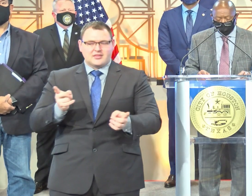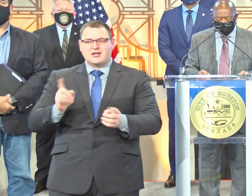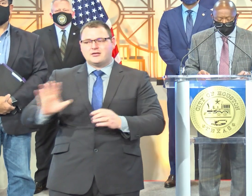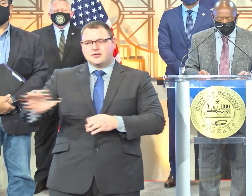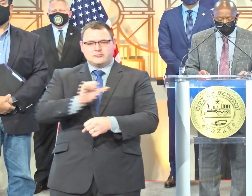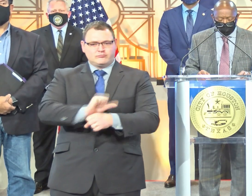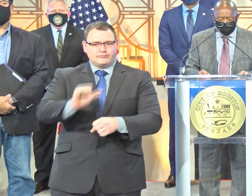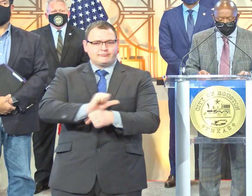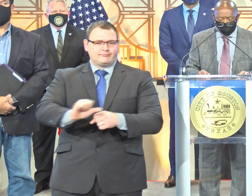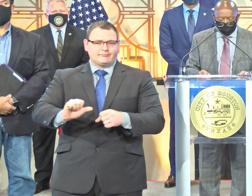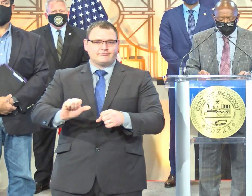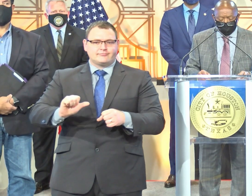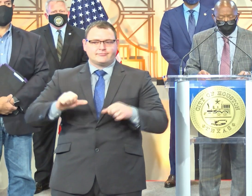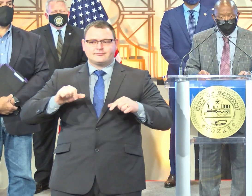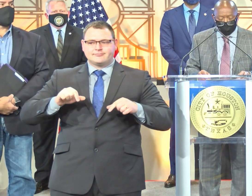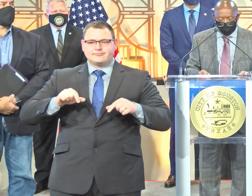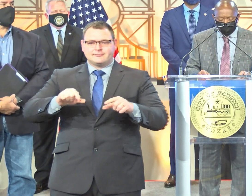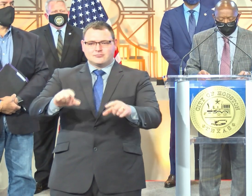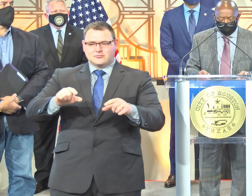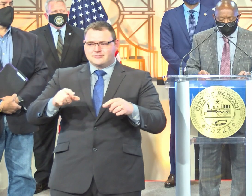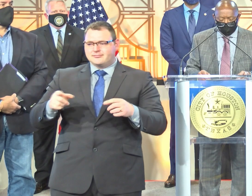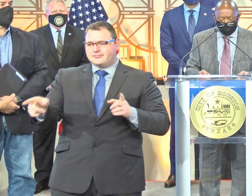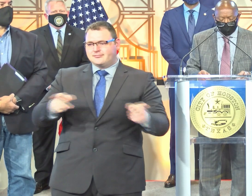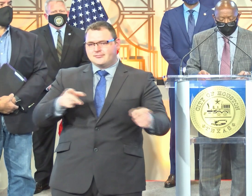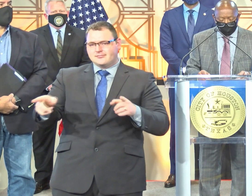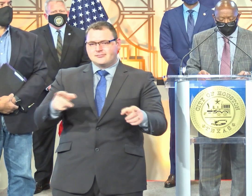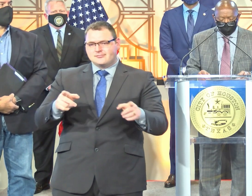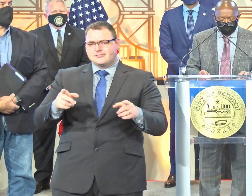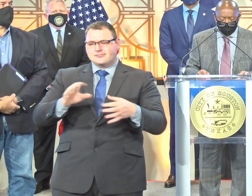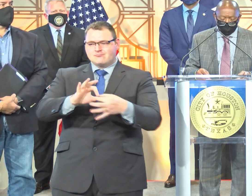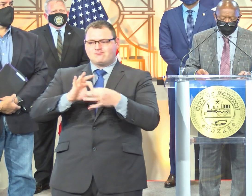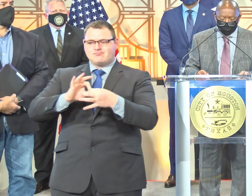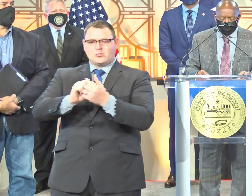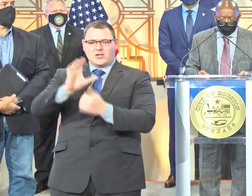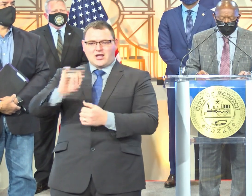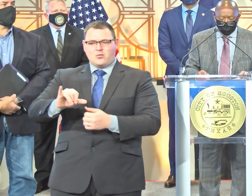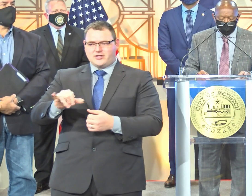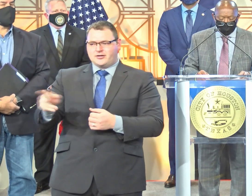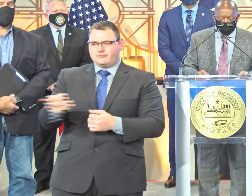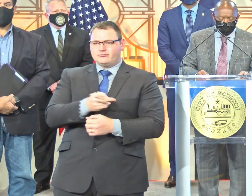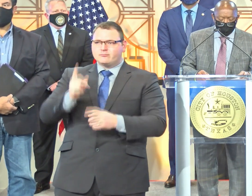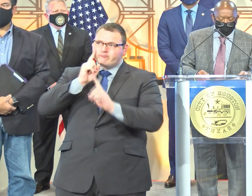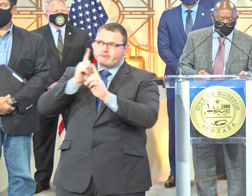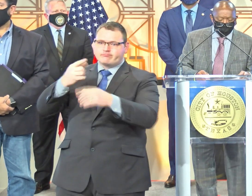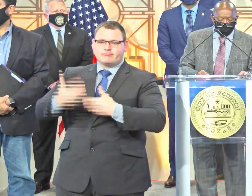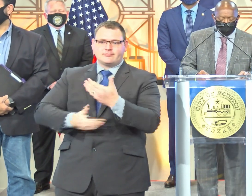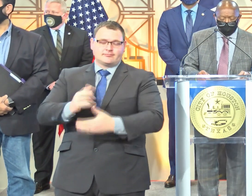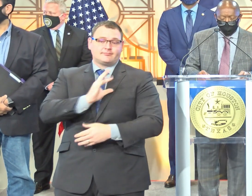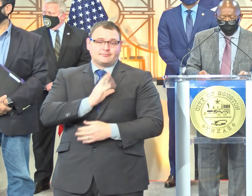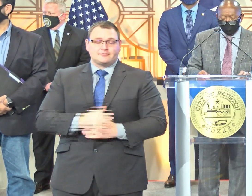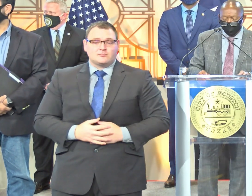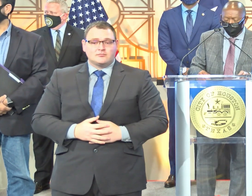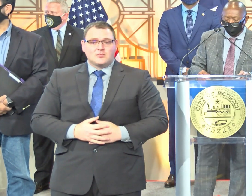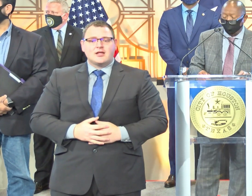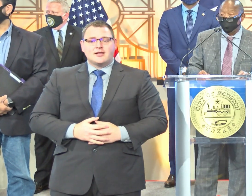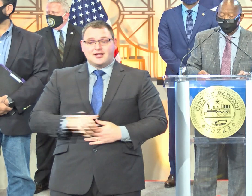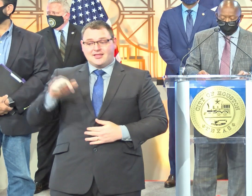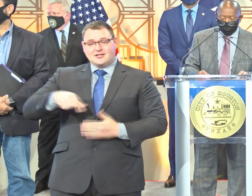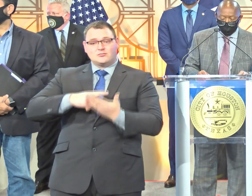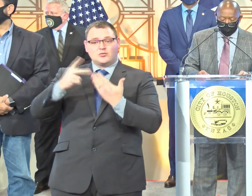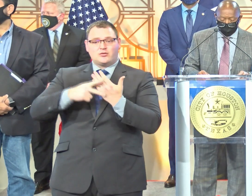work in this effort and working very closely with the county. This $65 million program is